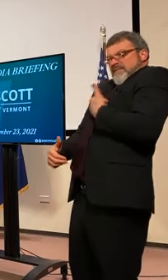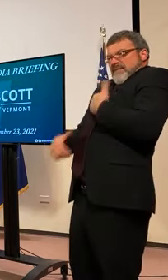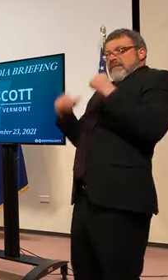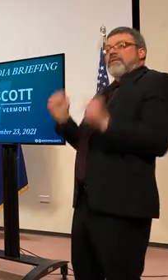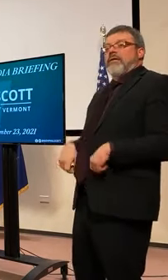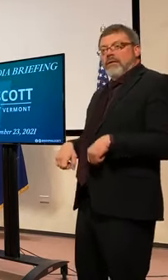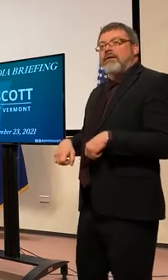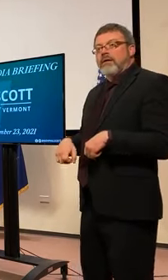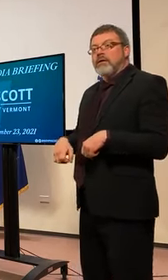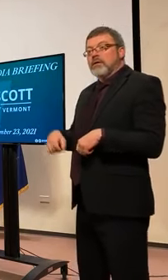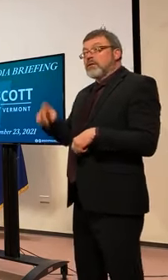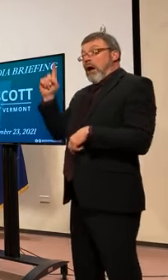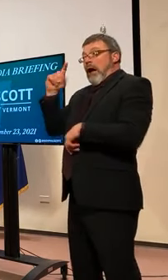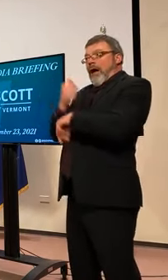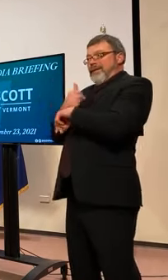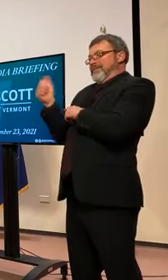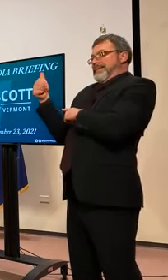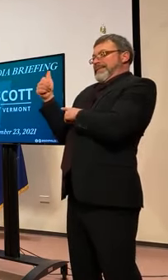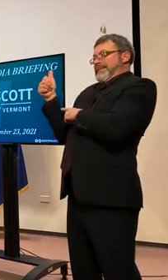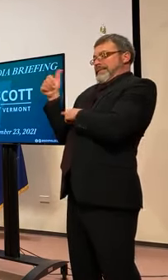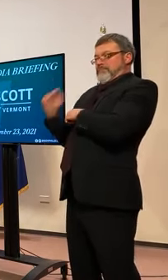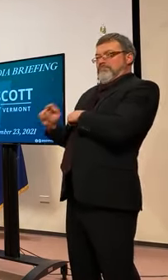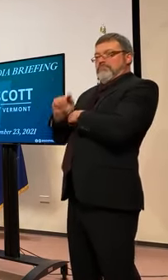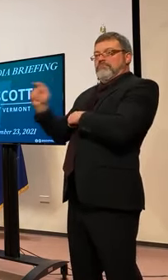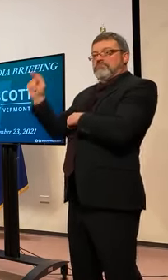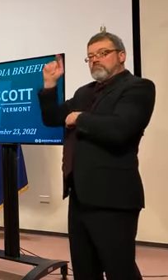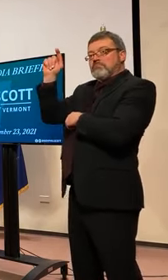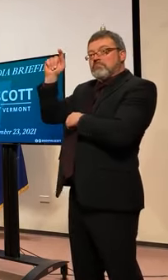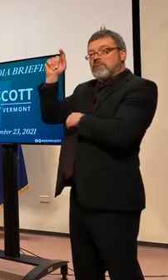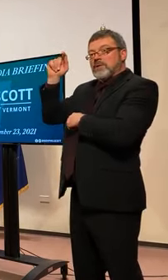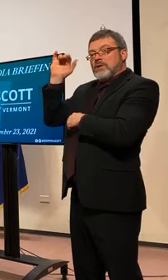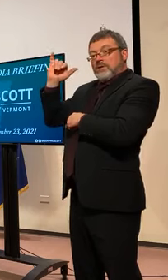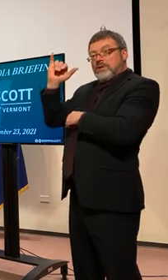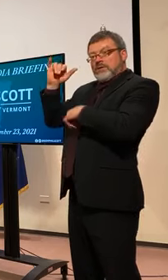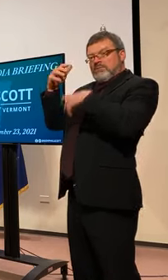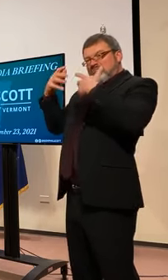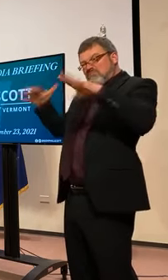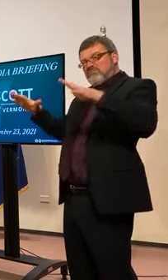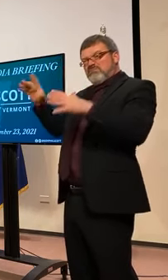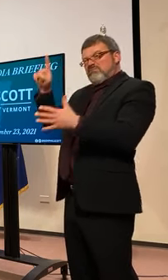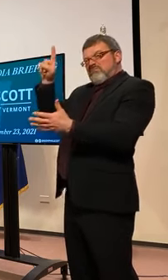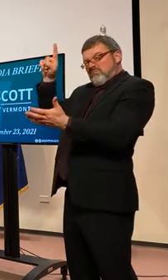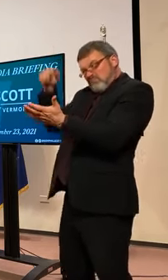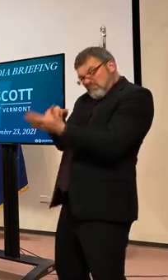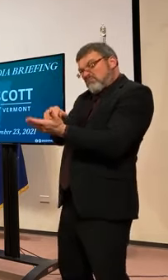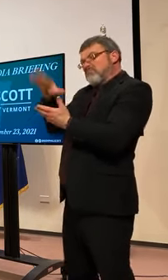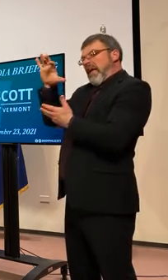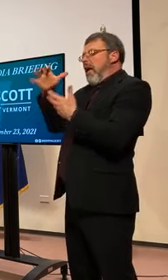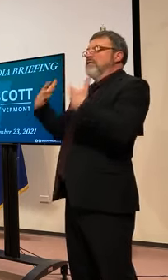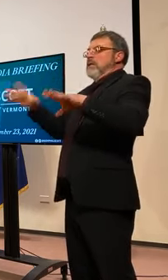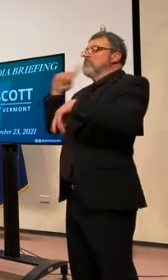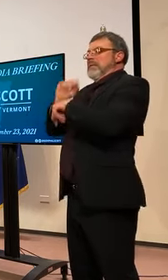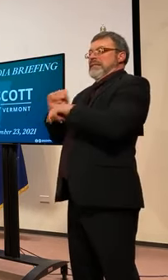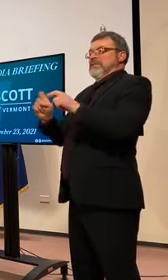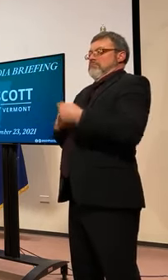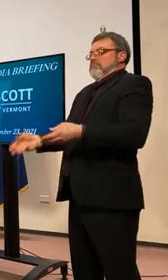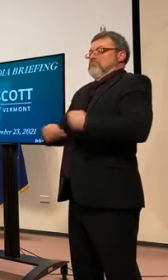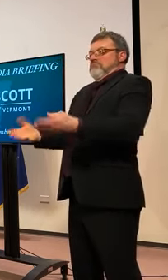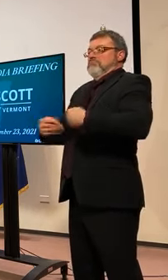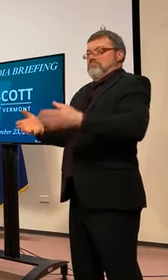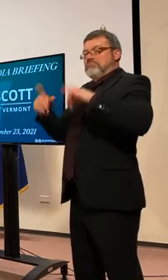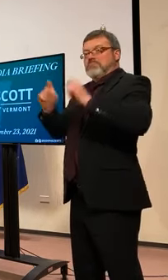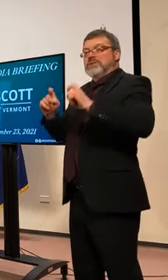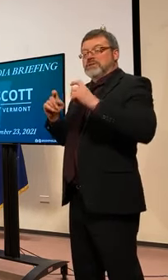be used over the next 2 weeks. We also encourage Vermonters to use rapid at-home antigen tests, which